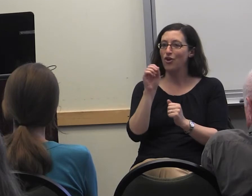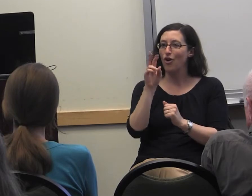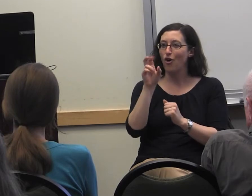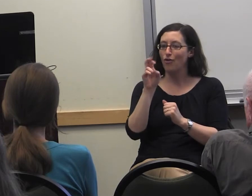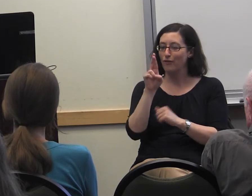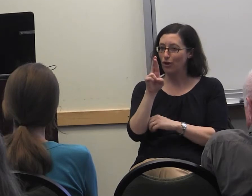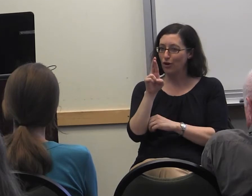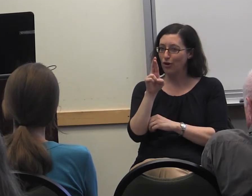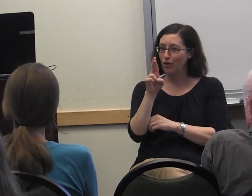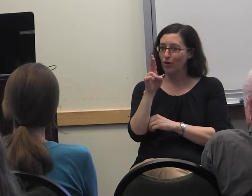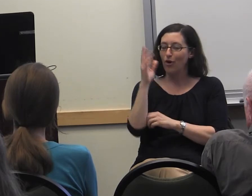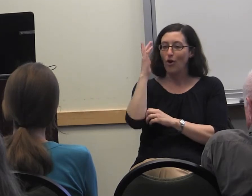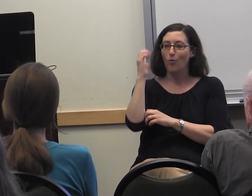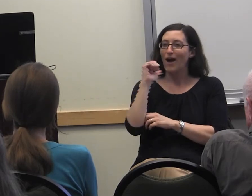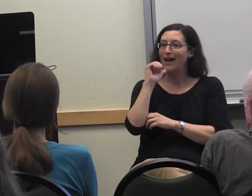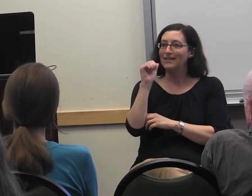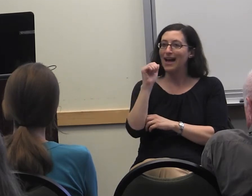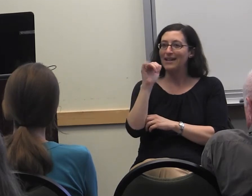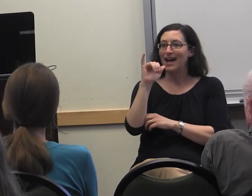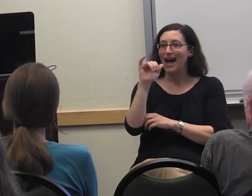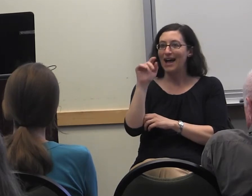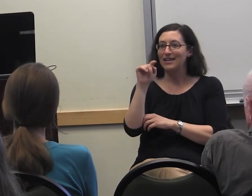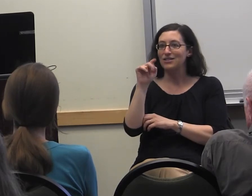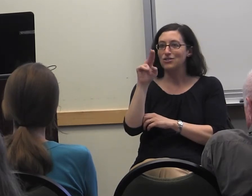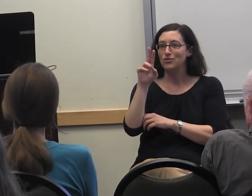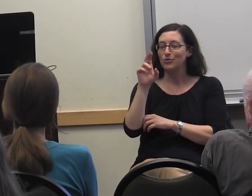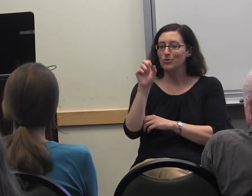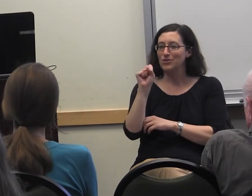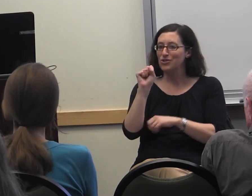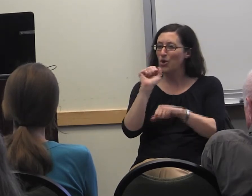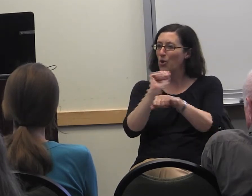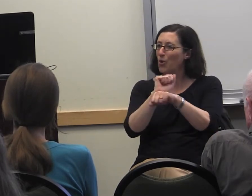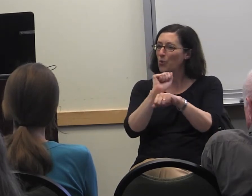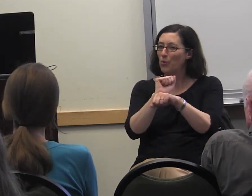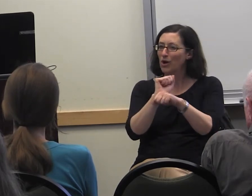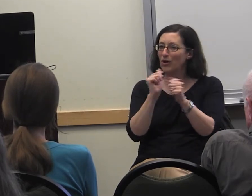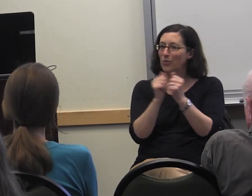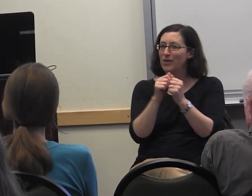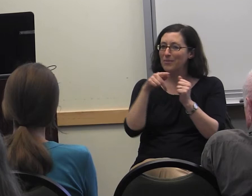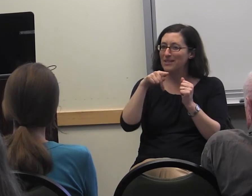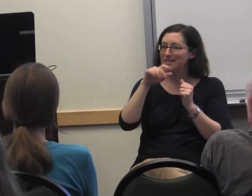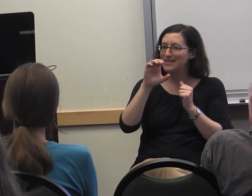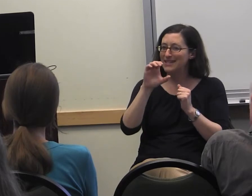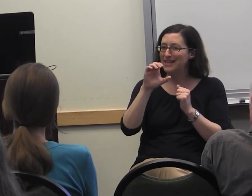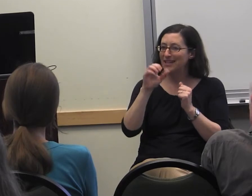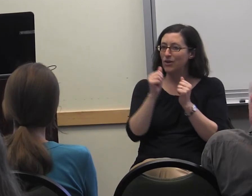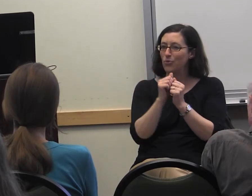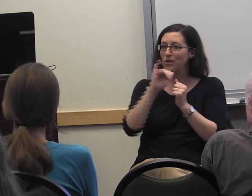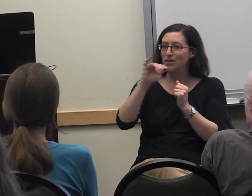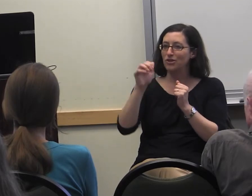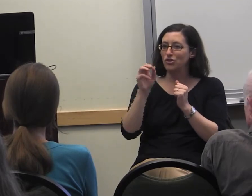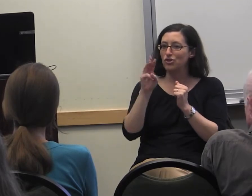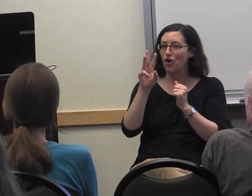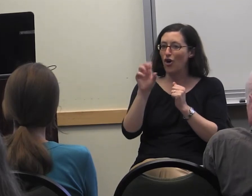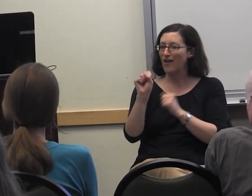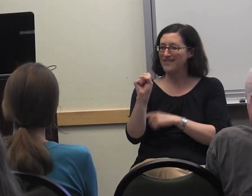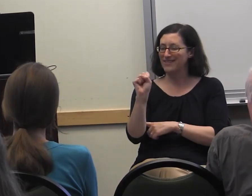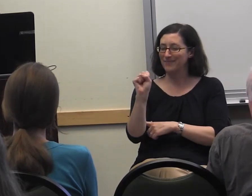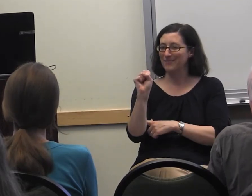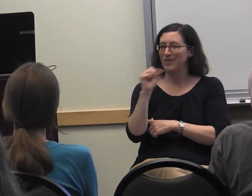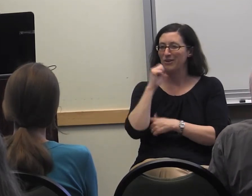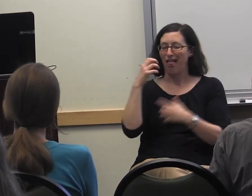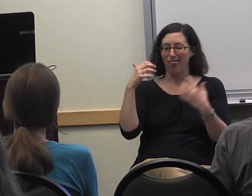on the PC with JAWS? I don't know, maybe they just don't like each other in terms of accessibility, but they're developing these products